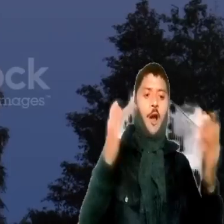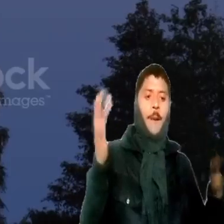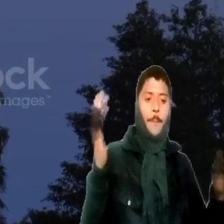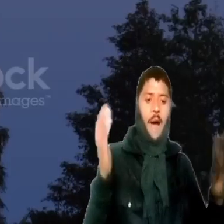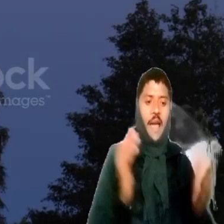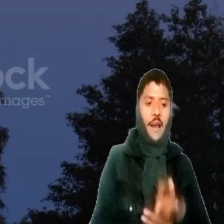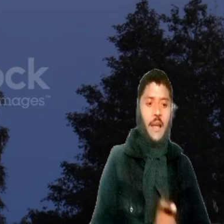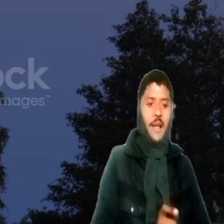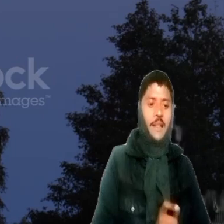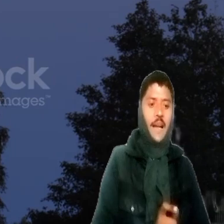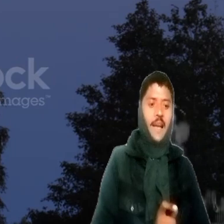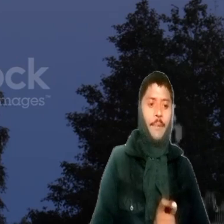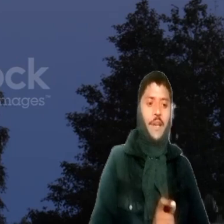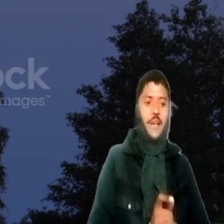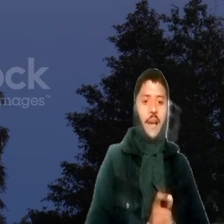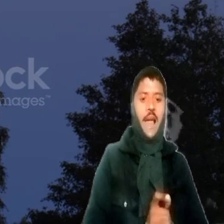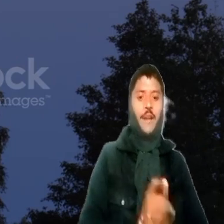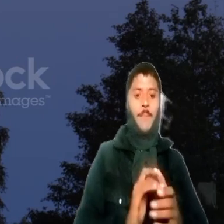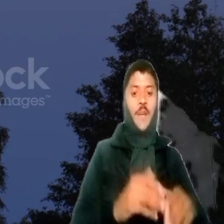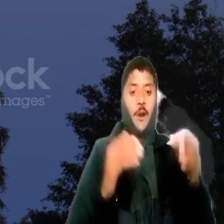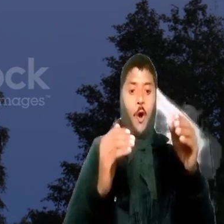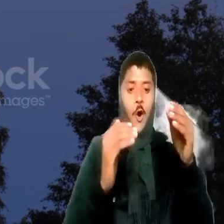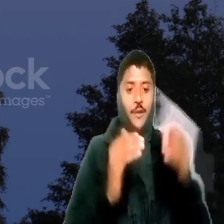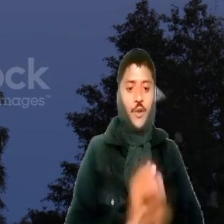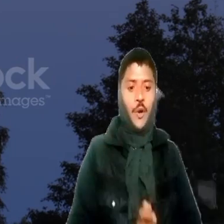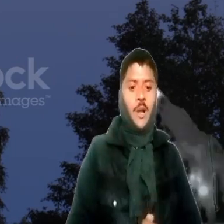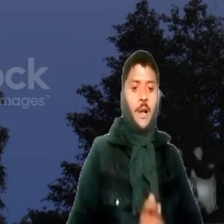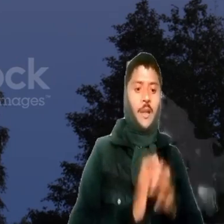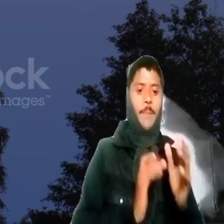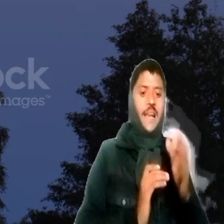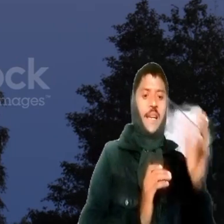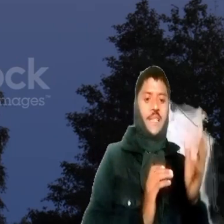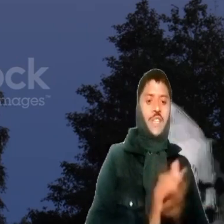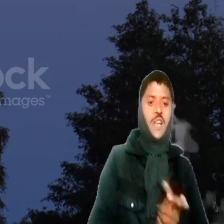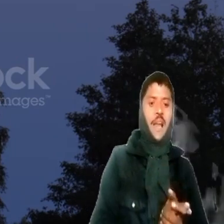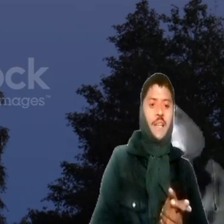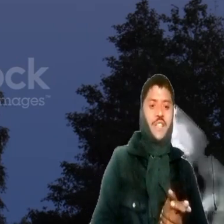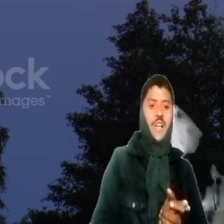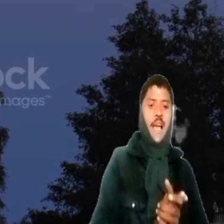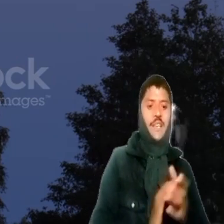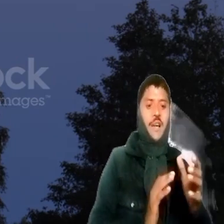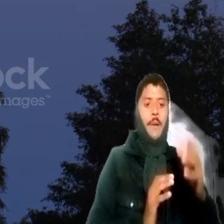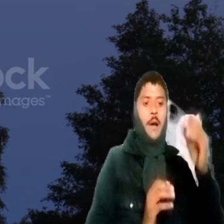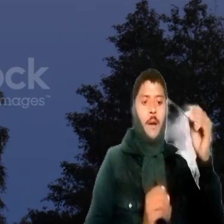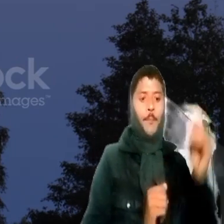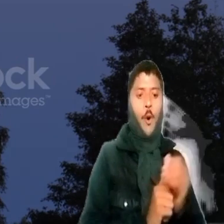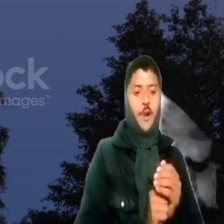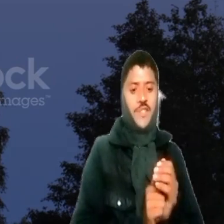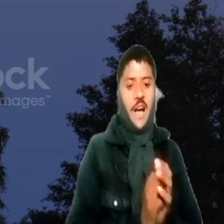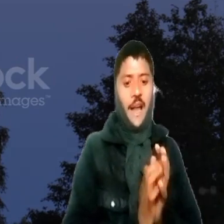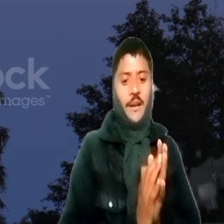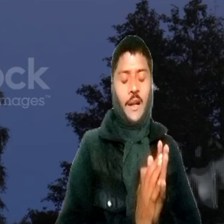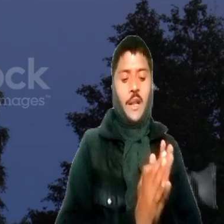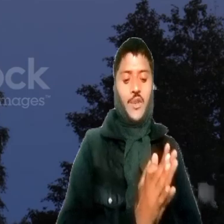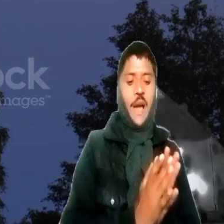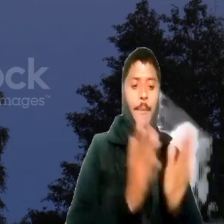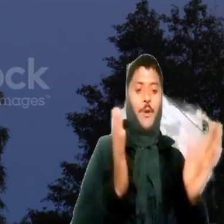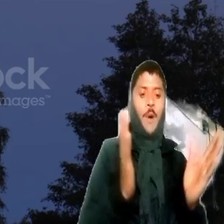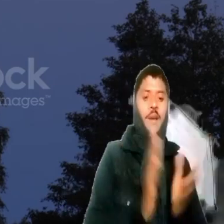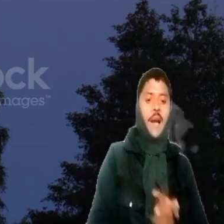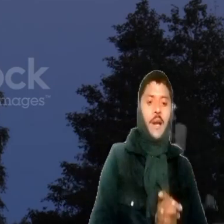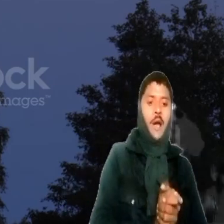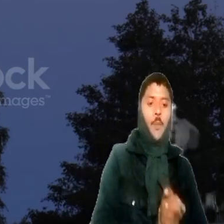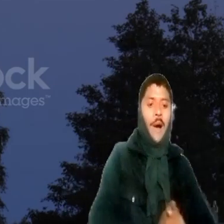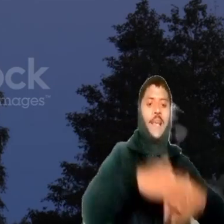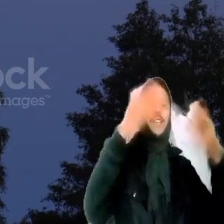stars are huge ball of fire that have heat and light of their own. So the brightest star in the sky is the pole star.